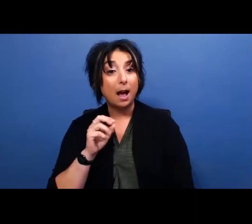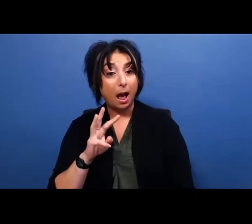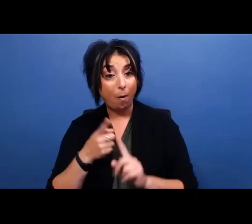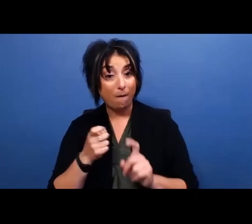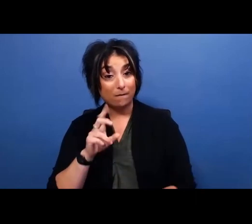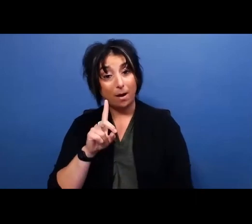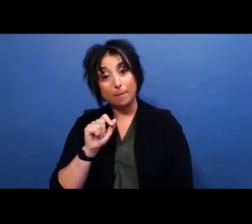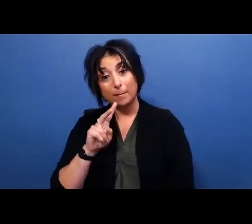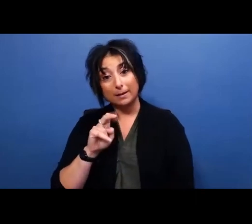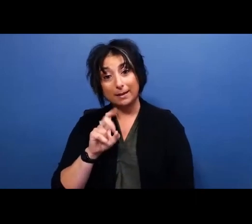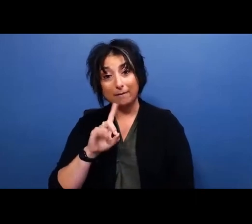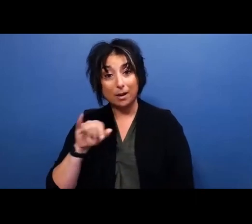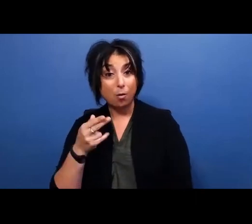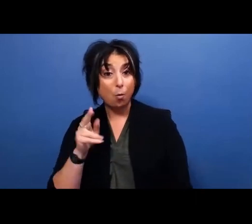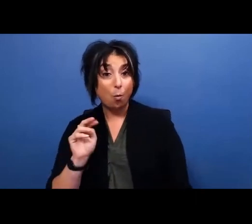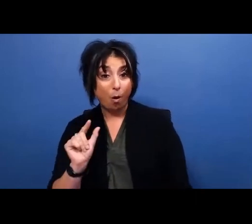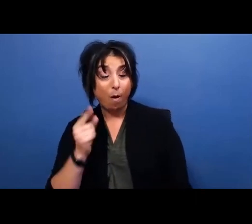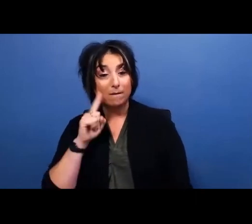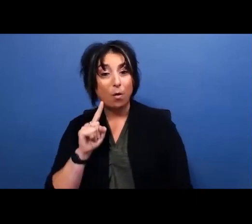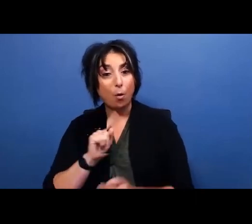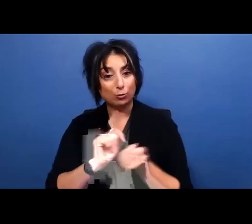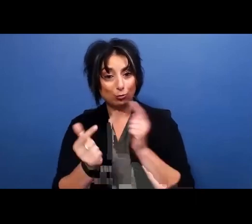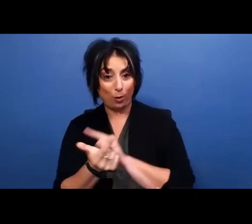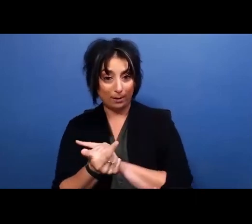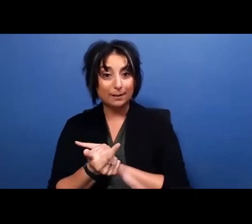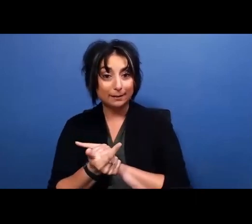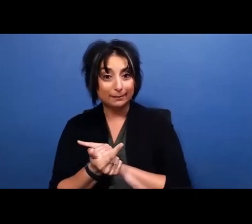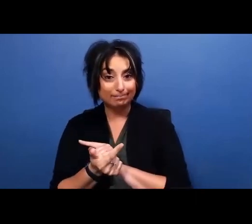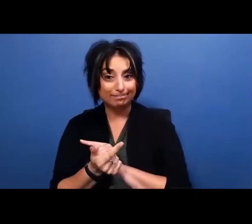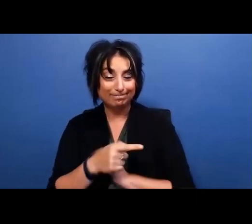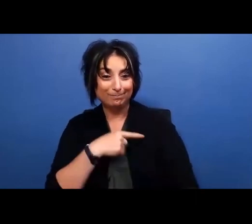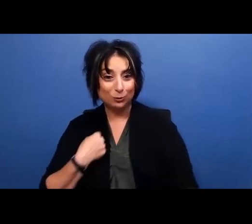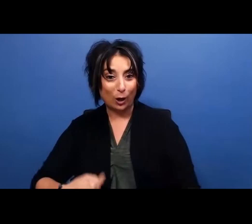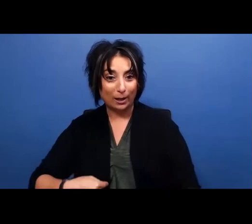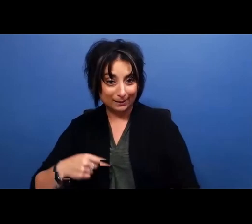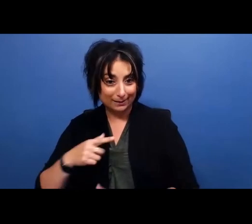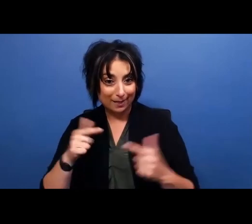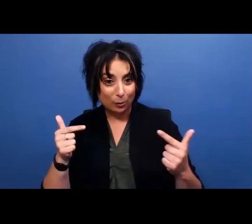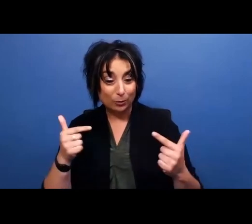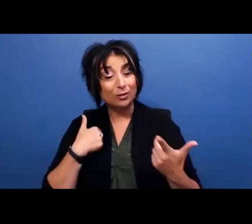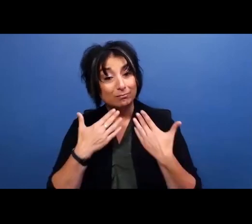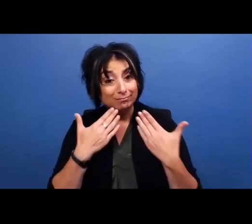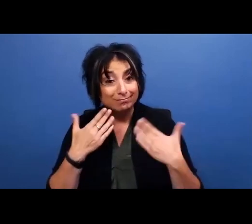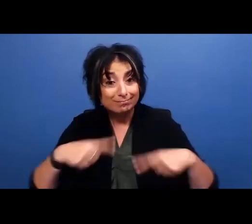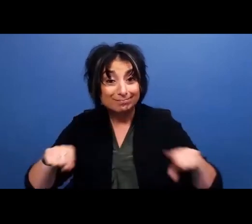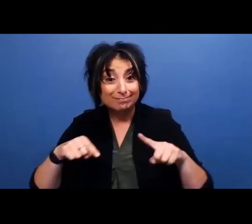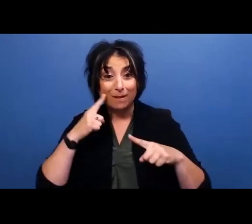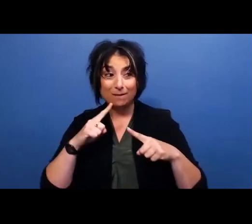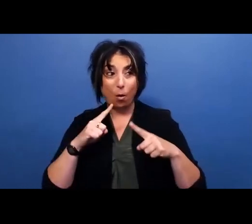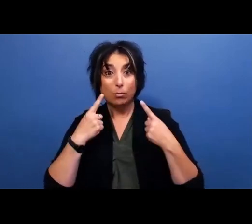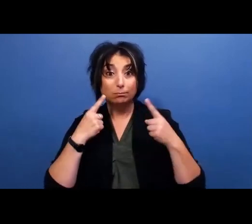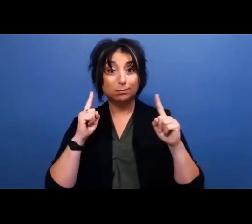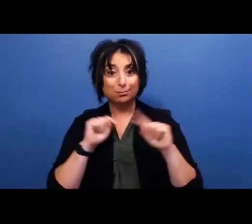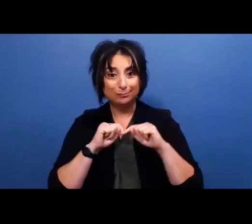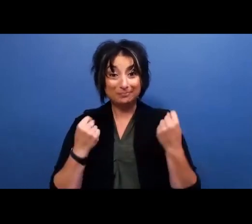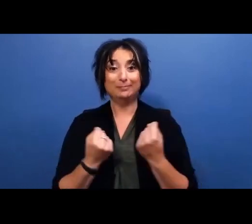David Huang for translating our session into Chinese. So thank you all for making this team effort available,